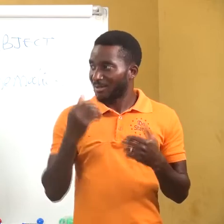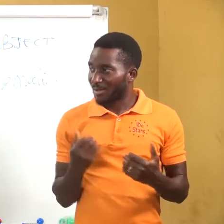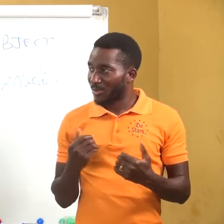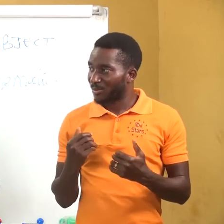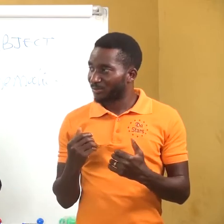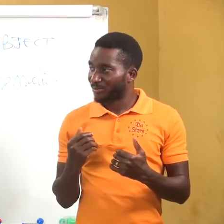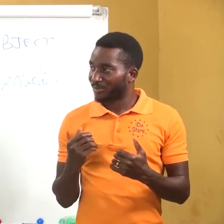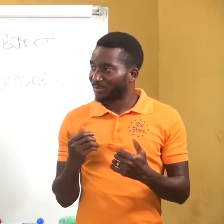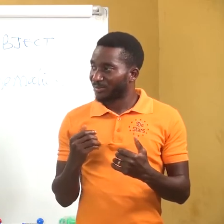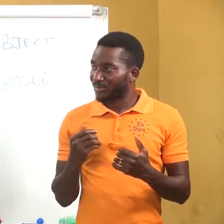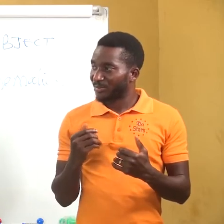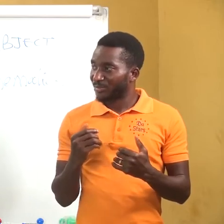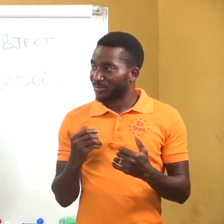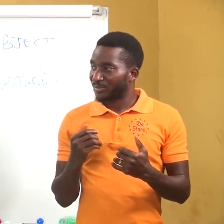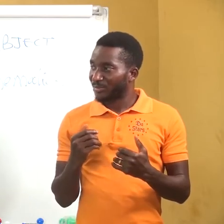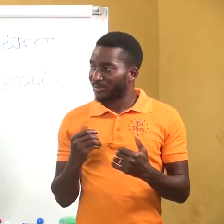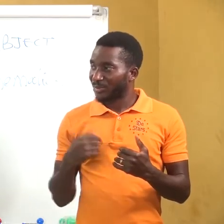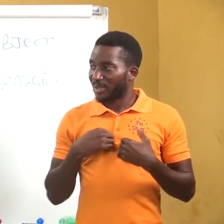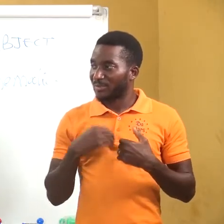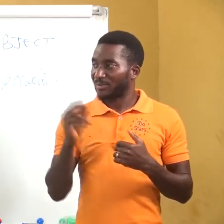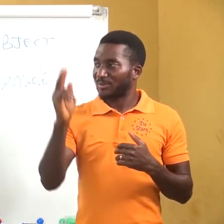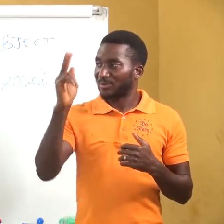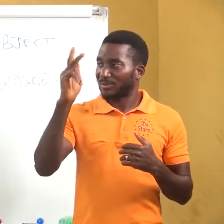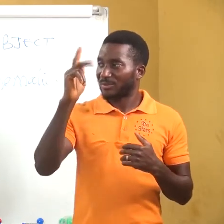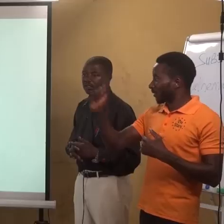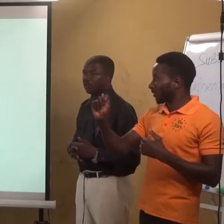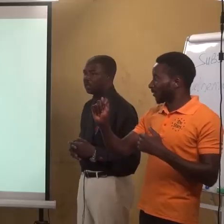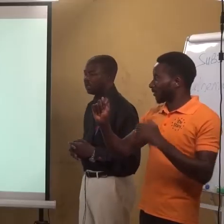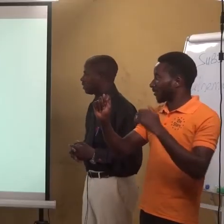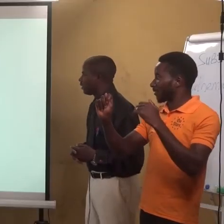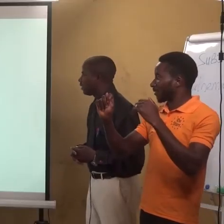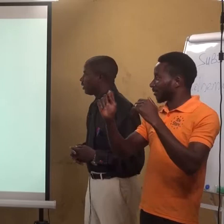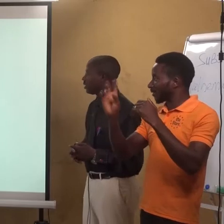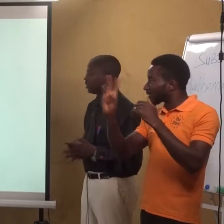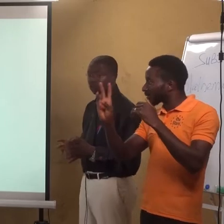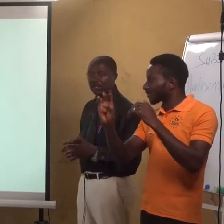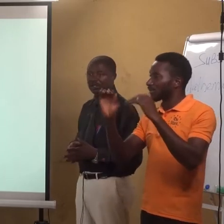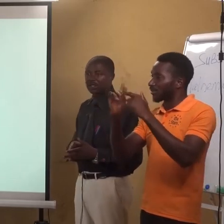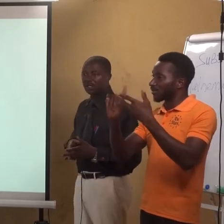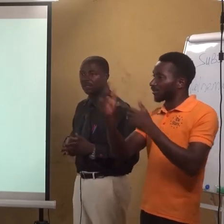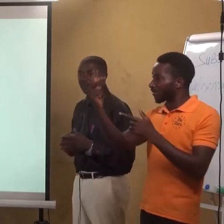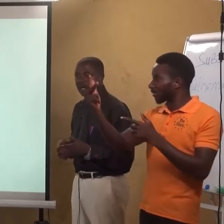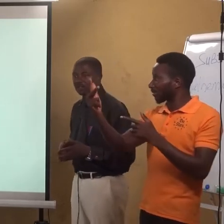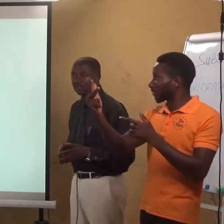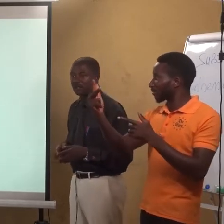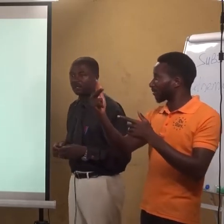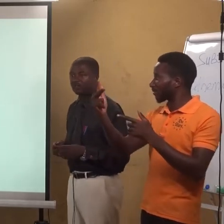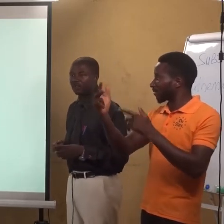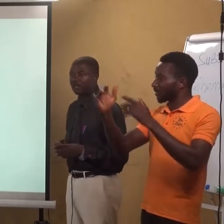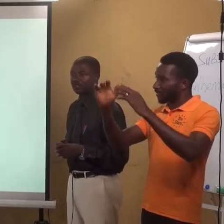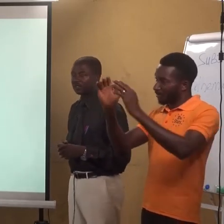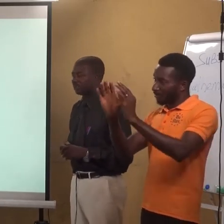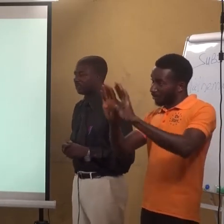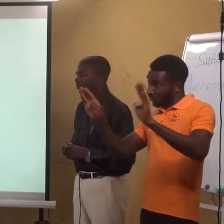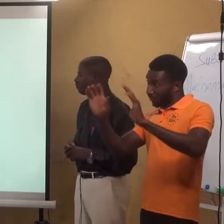the result will be positive, irrespective whether the sign is positive or negative. In this case, minus 3 raised to